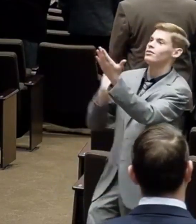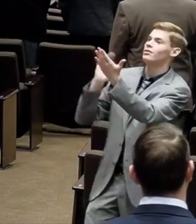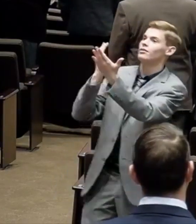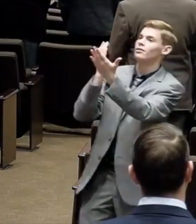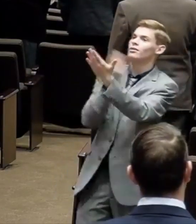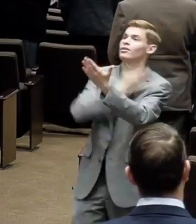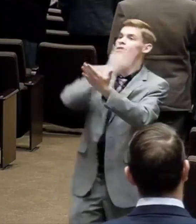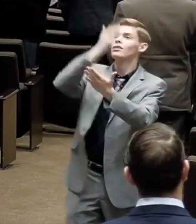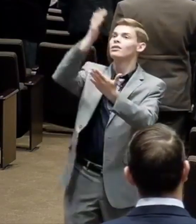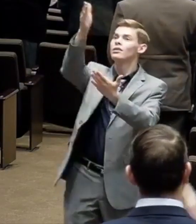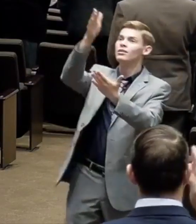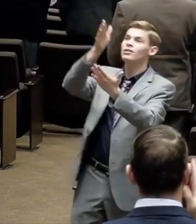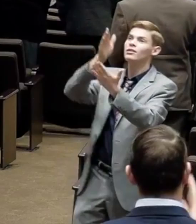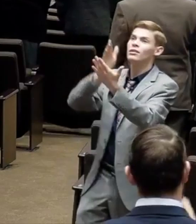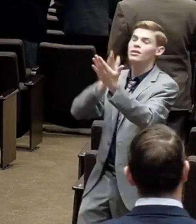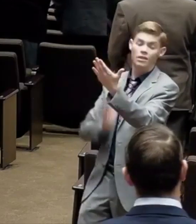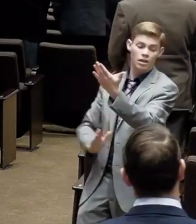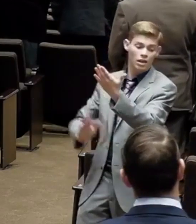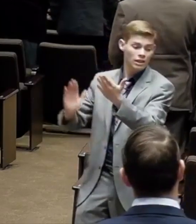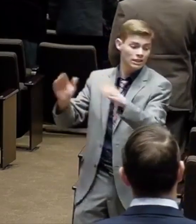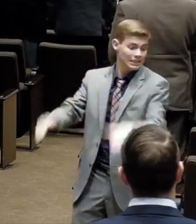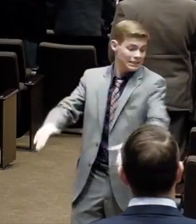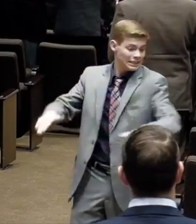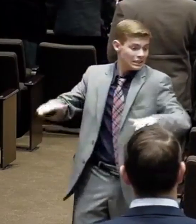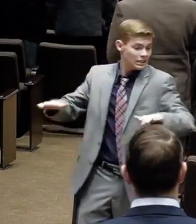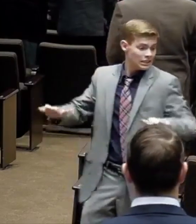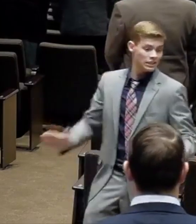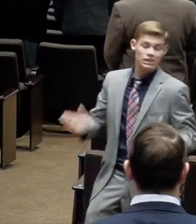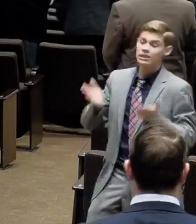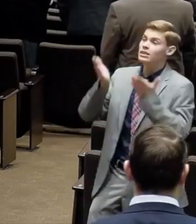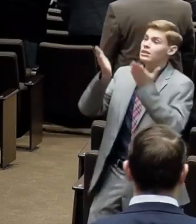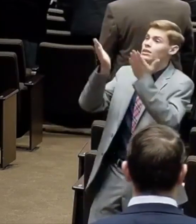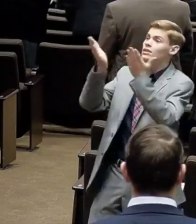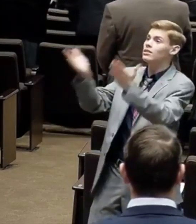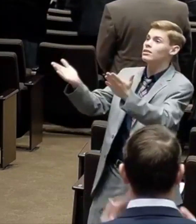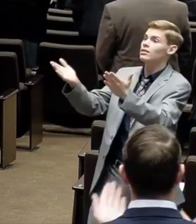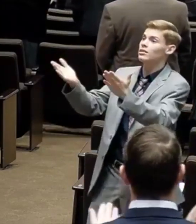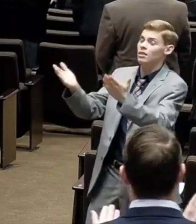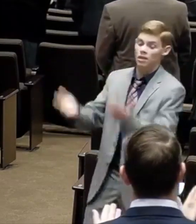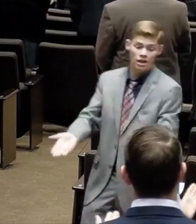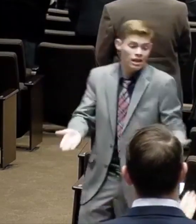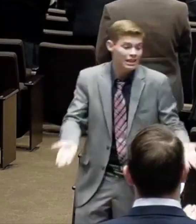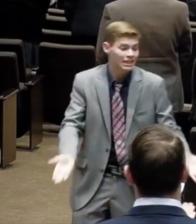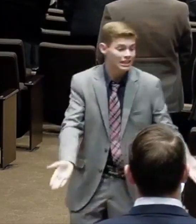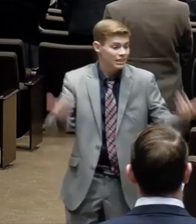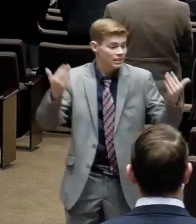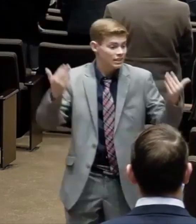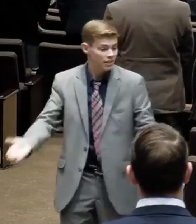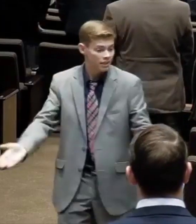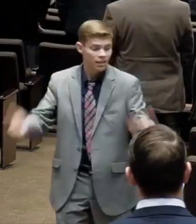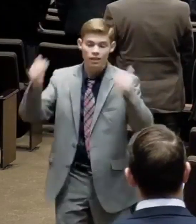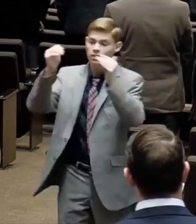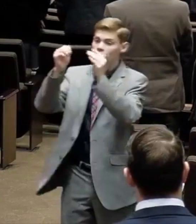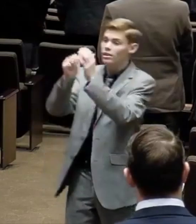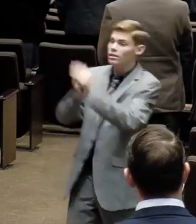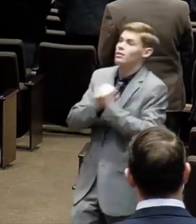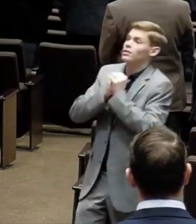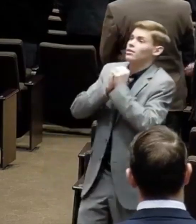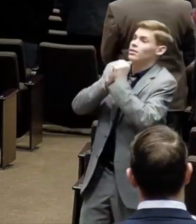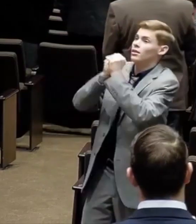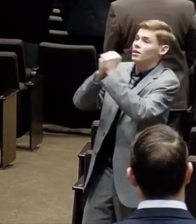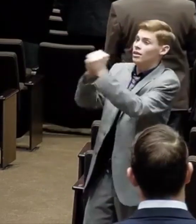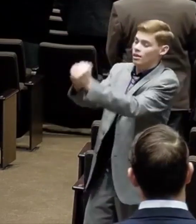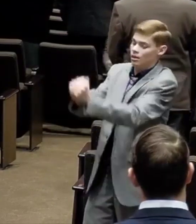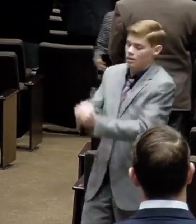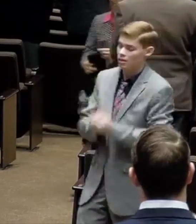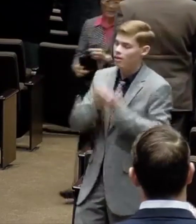Behold God, seated on His throne. Come, let us adore